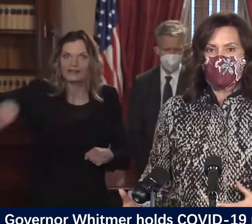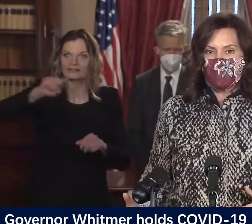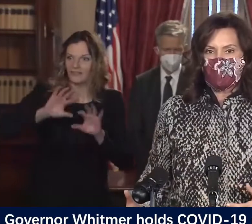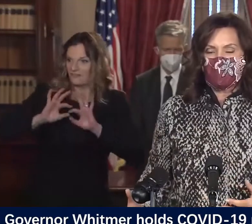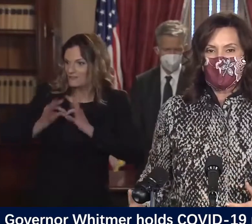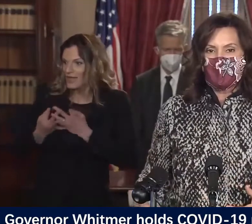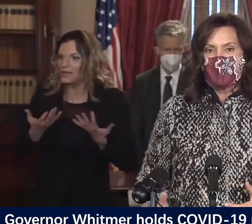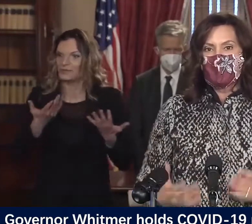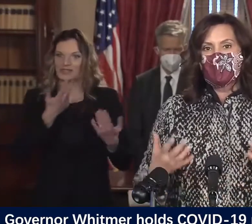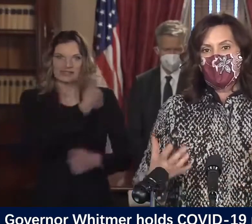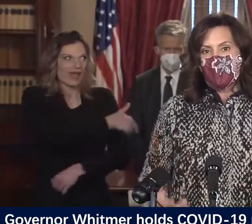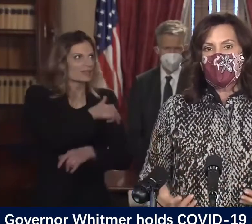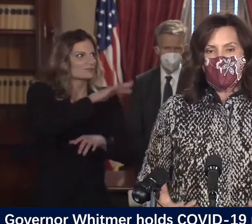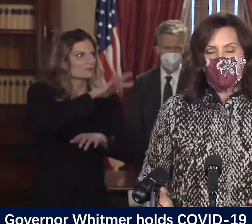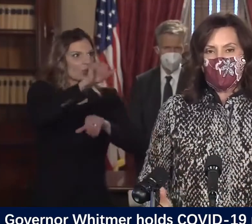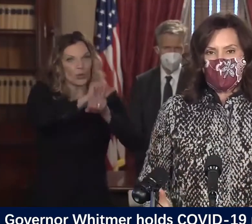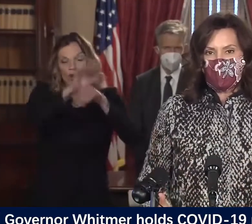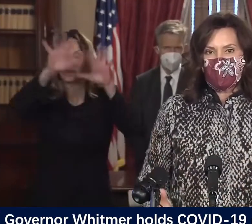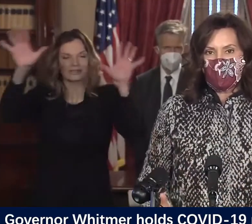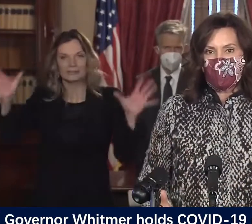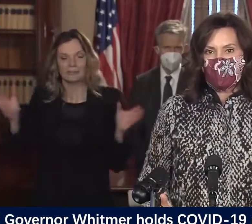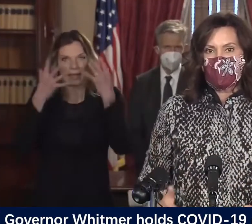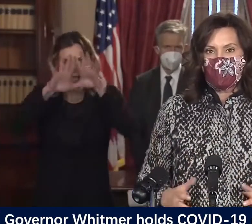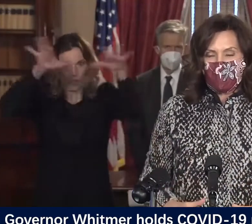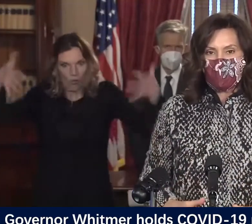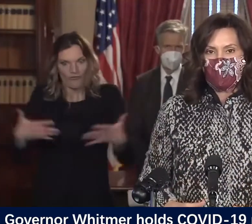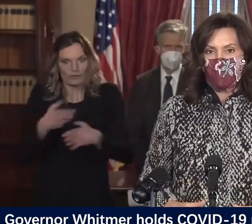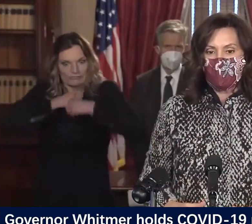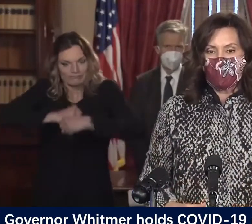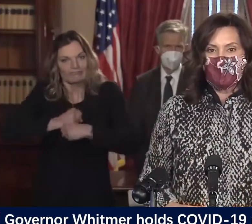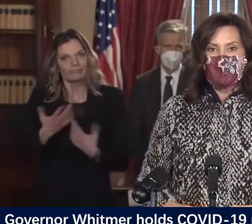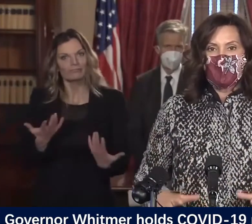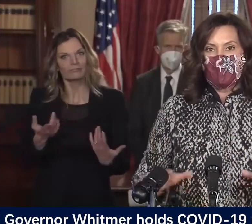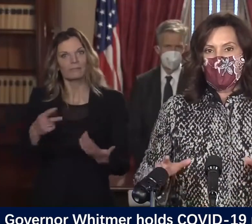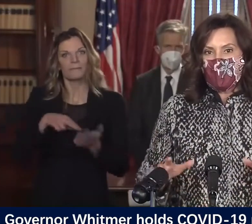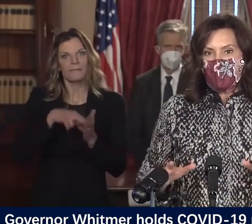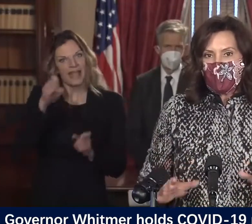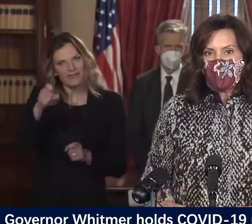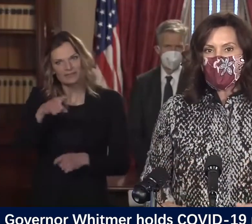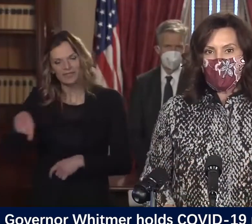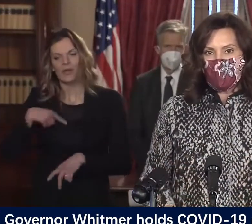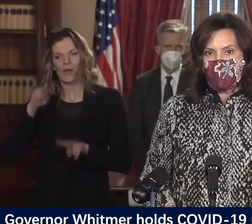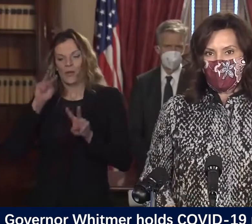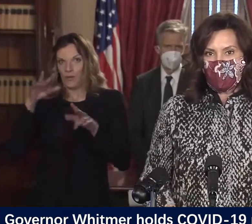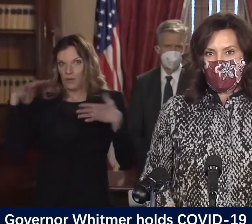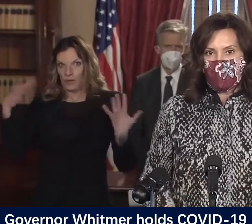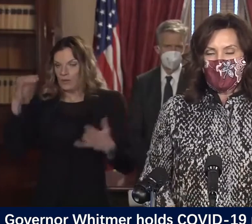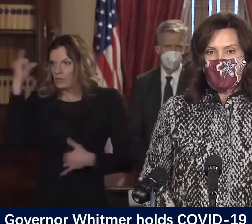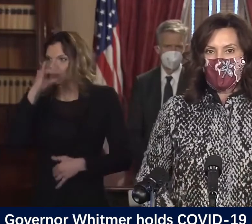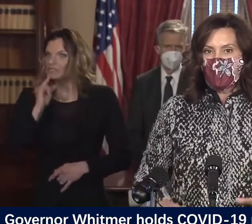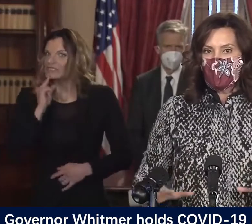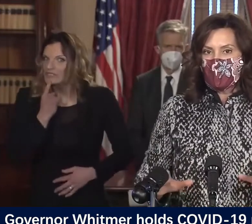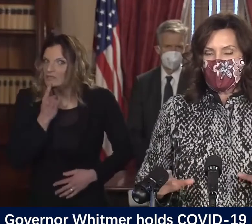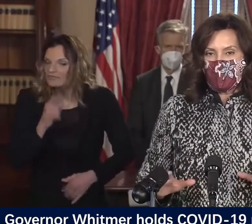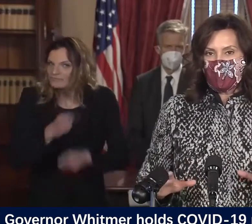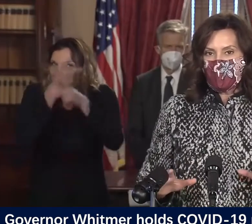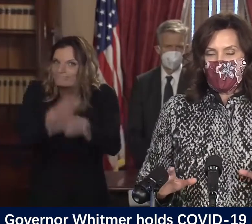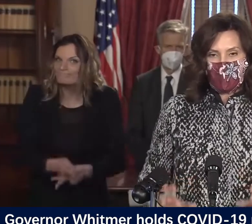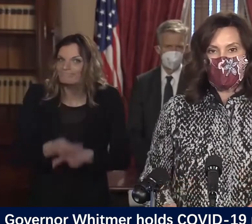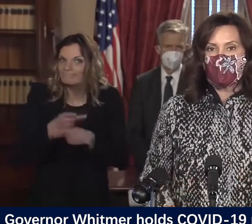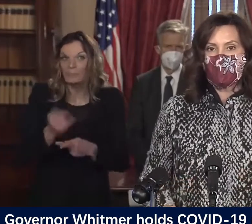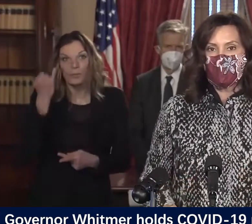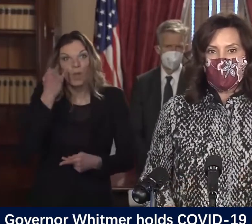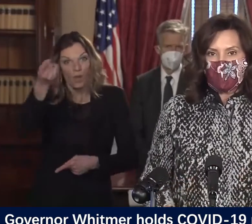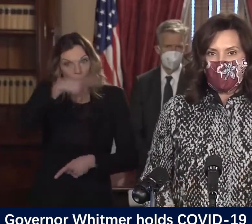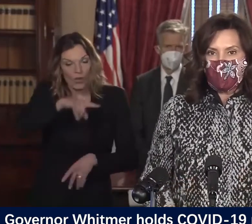and our businesses. If everyone takes this seriously and does their part, we're going to be in a much stronger position. We're going to be in a